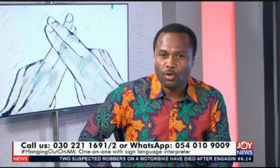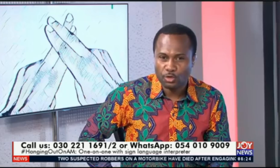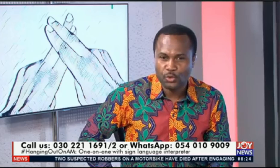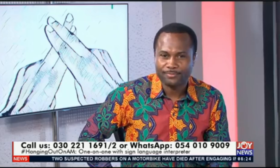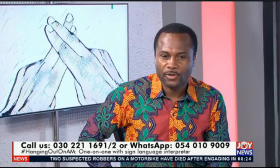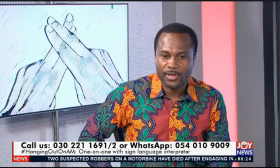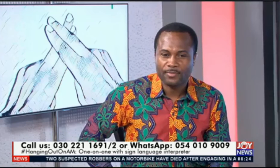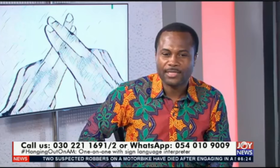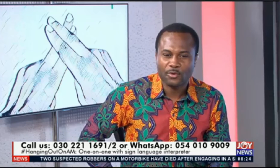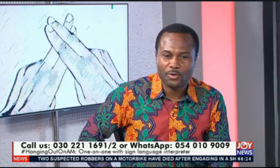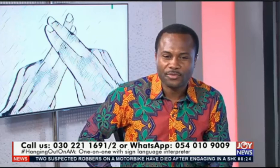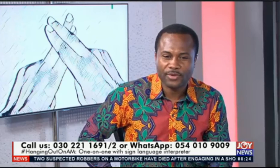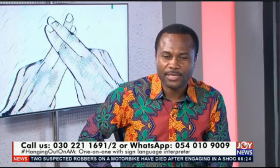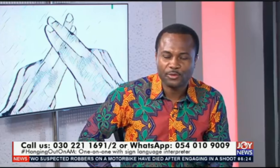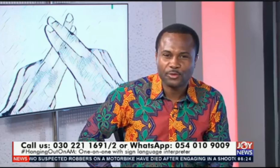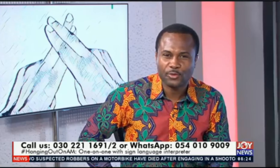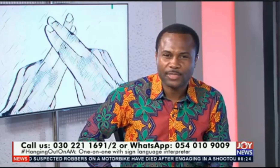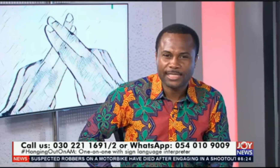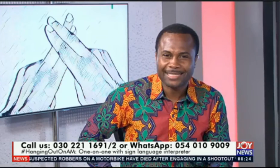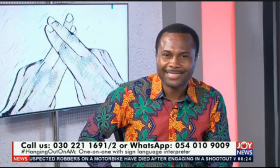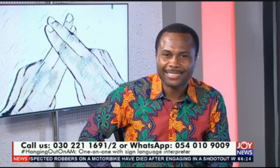030221691 or 2. Okay,